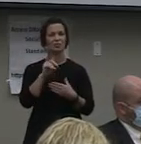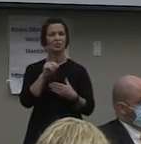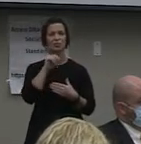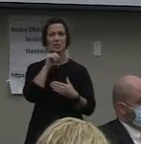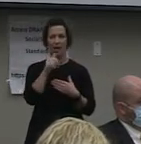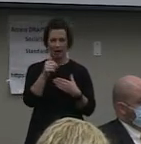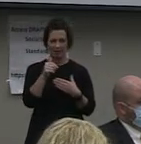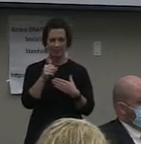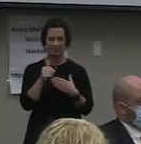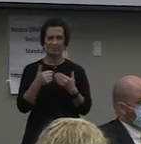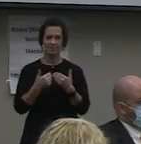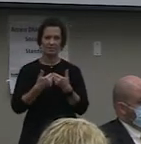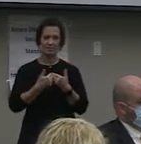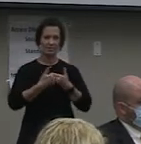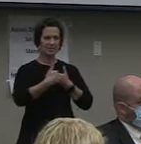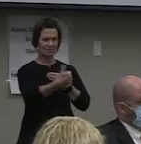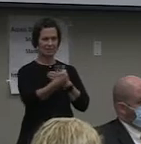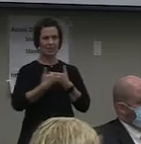are not alienable?